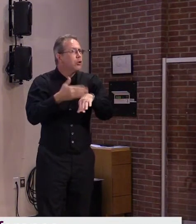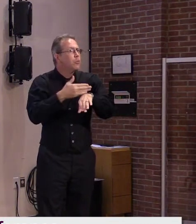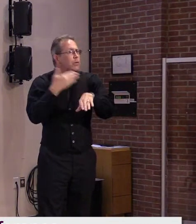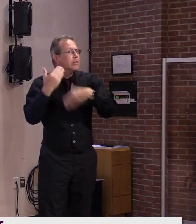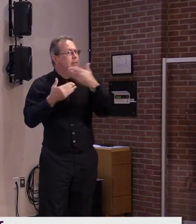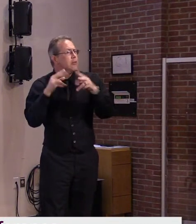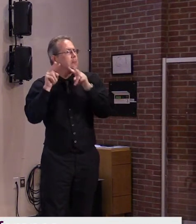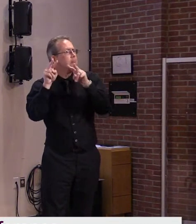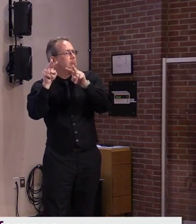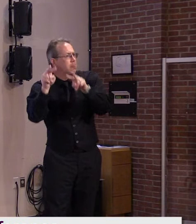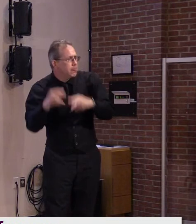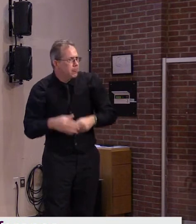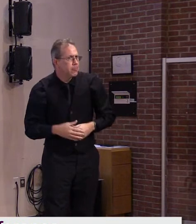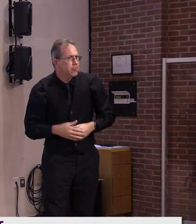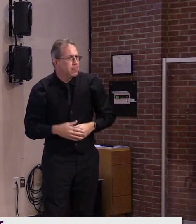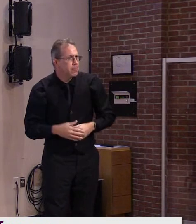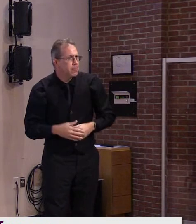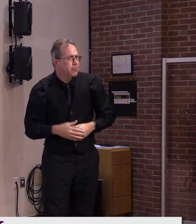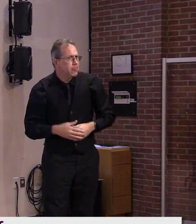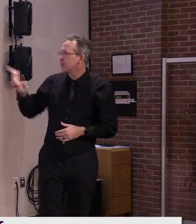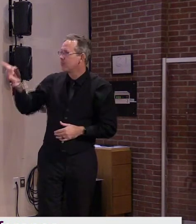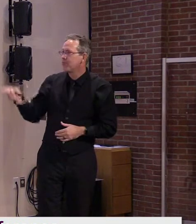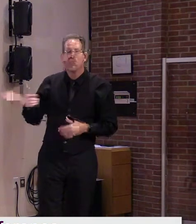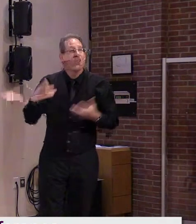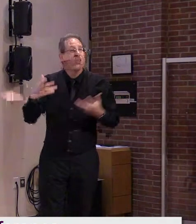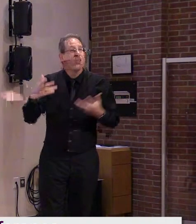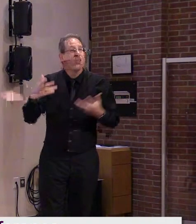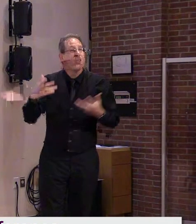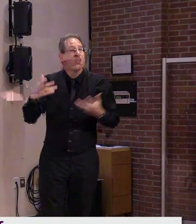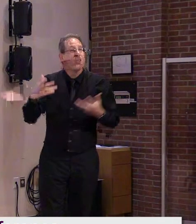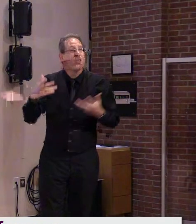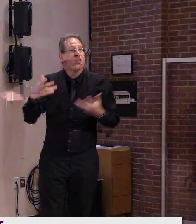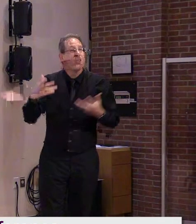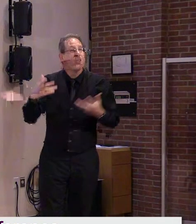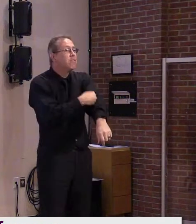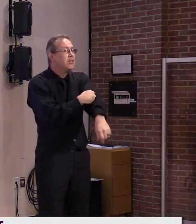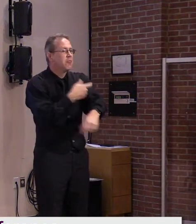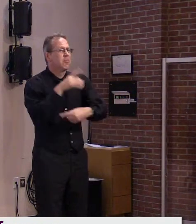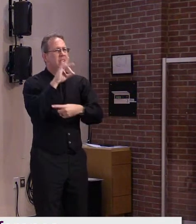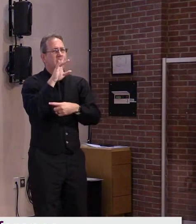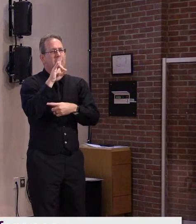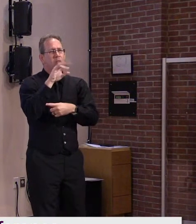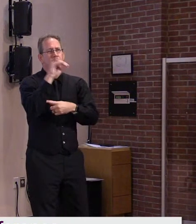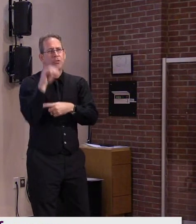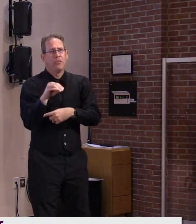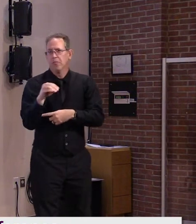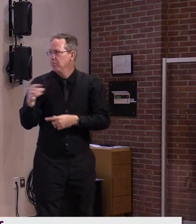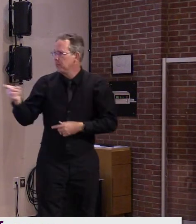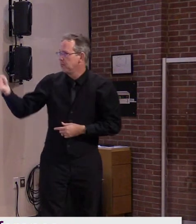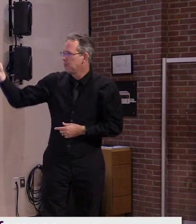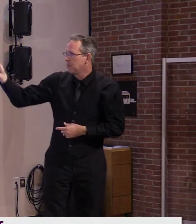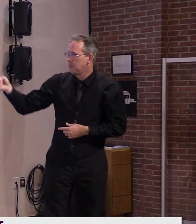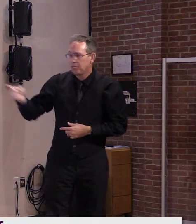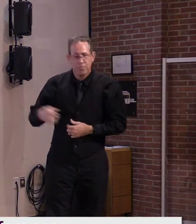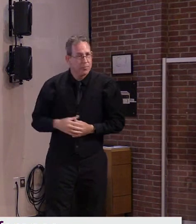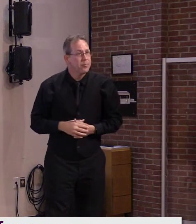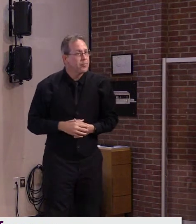to 87.8% of those who are eligible who have gotten vaccinated. That brings us to